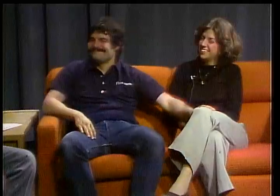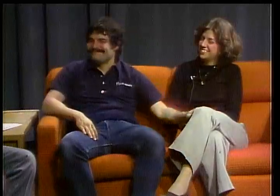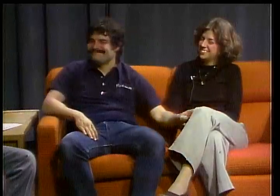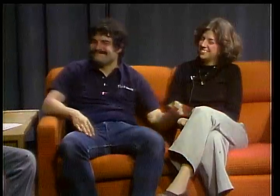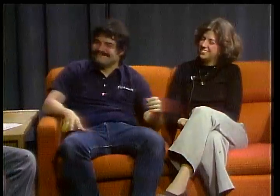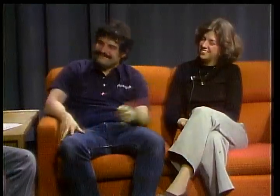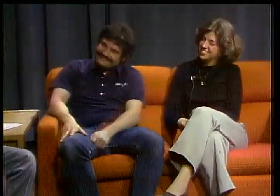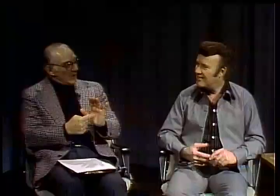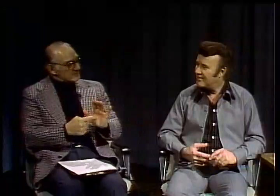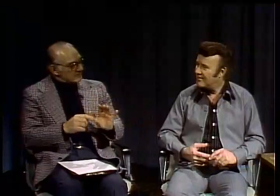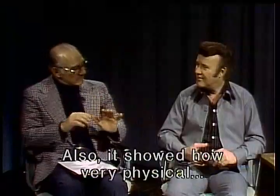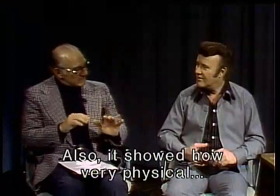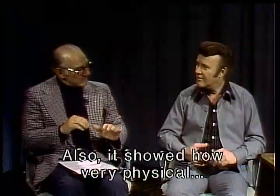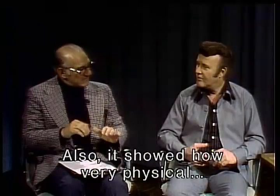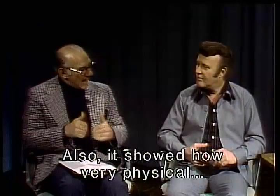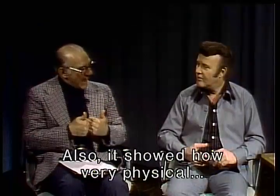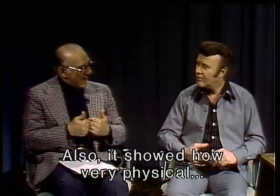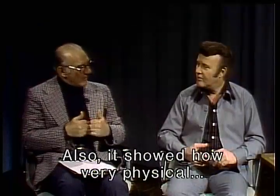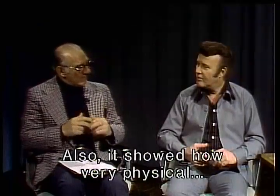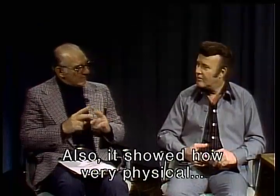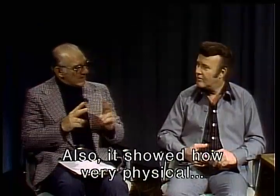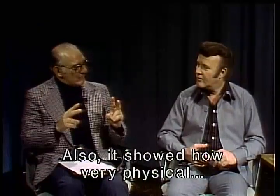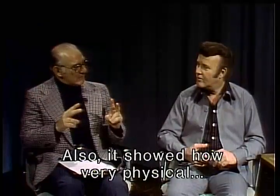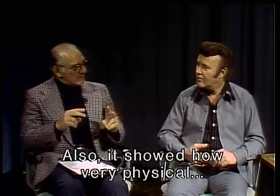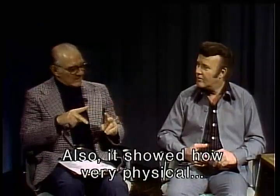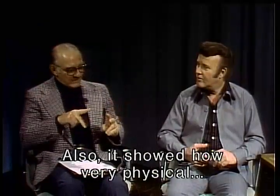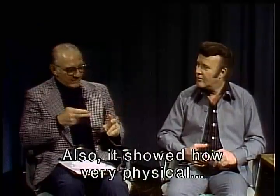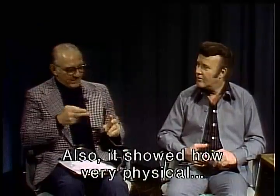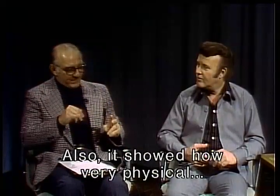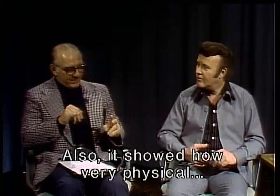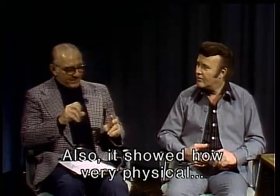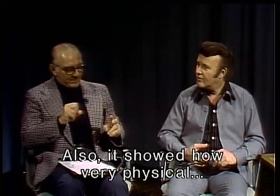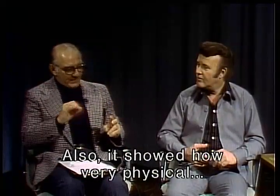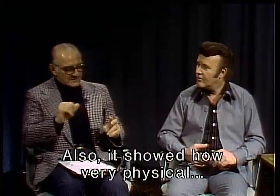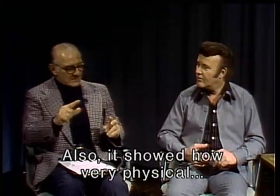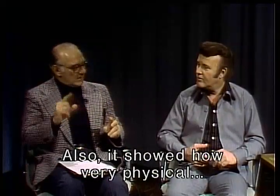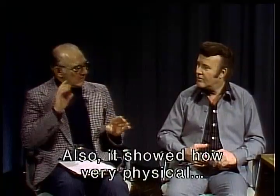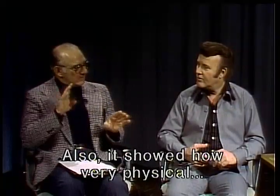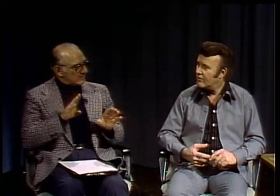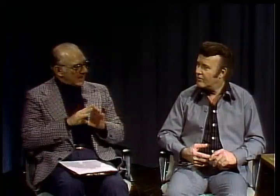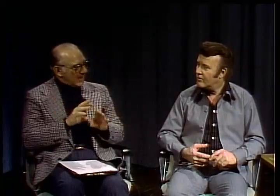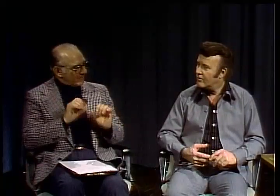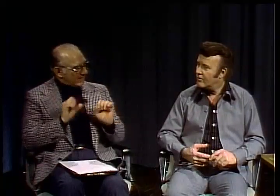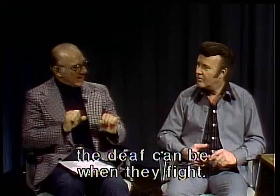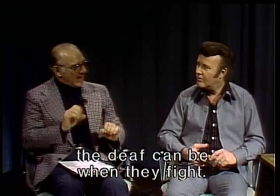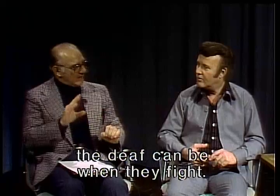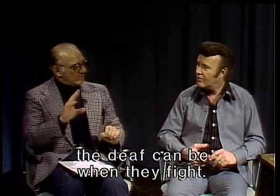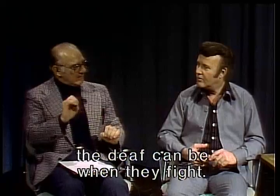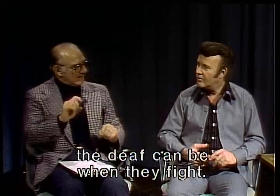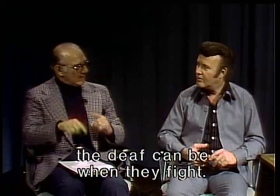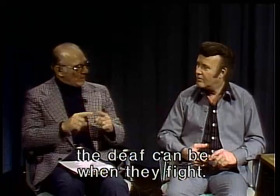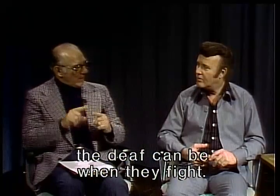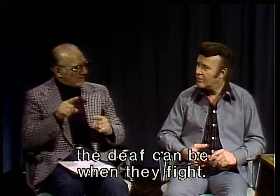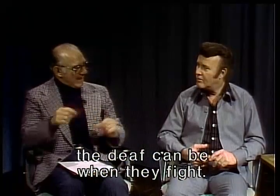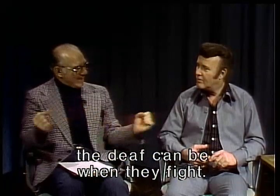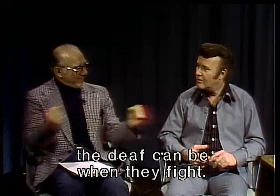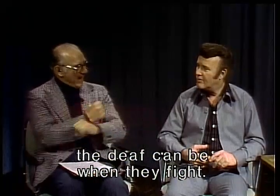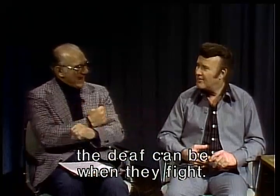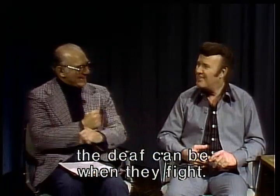Also shows how very physical the deaf can be when they fight.